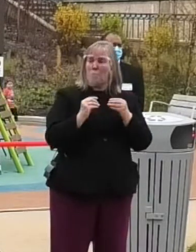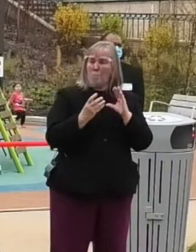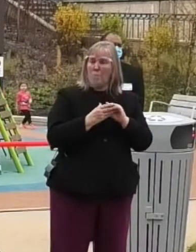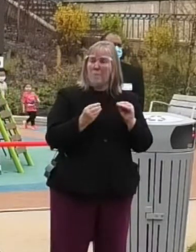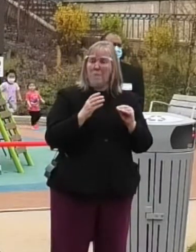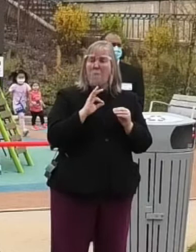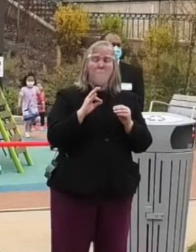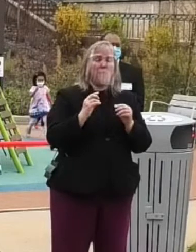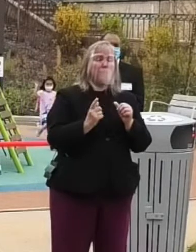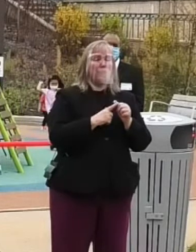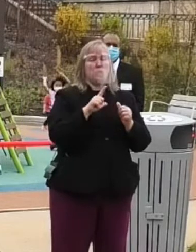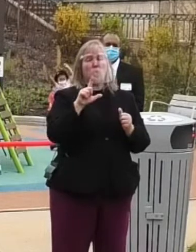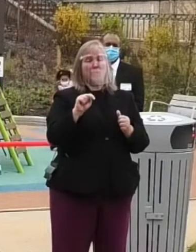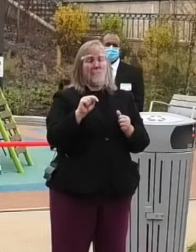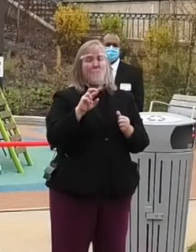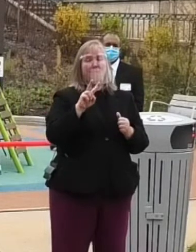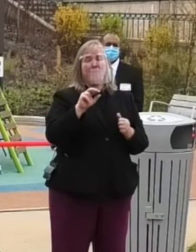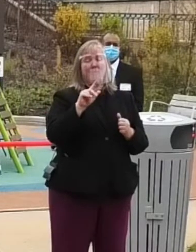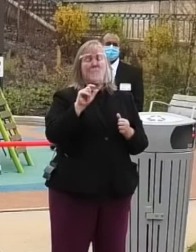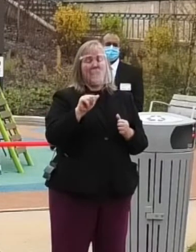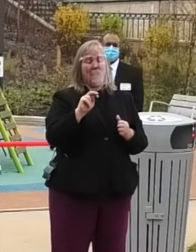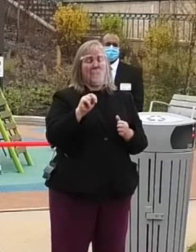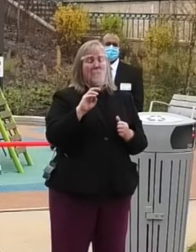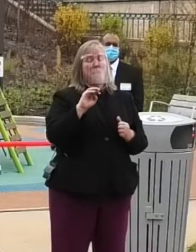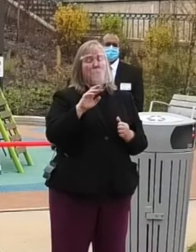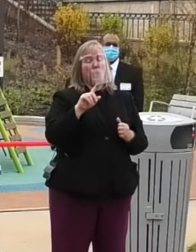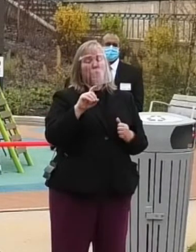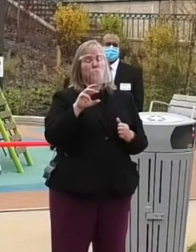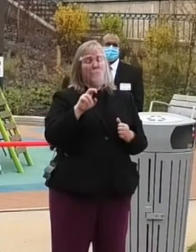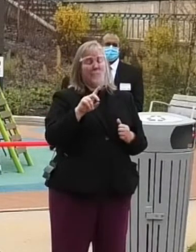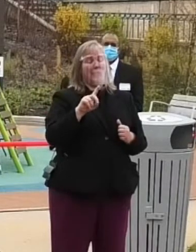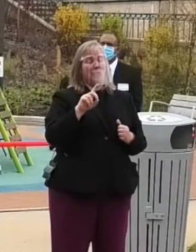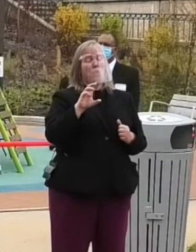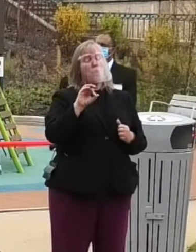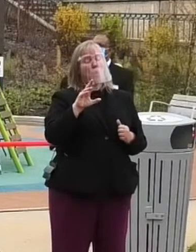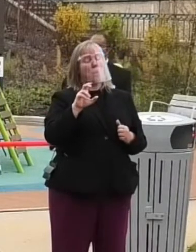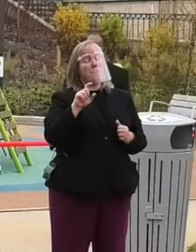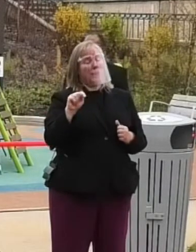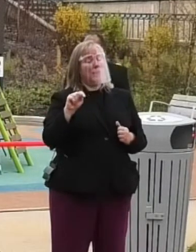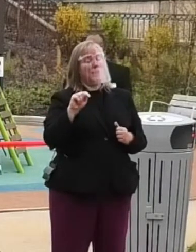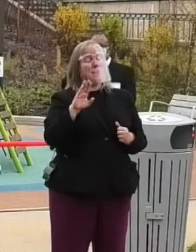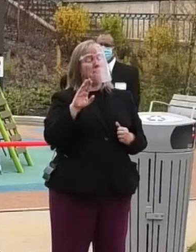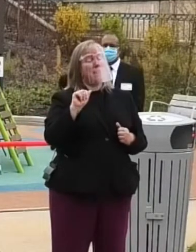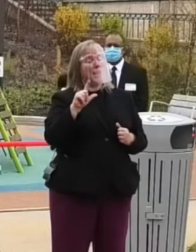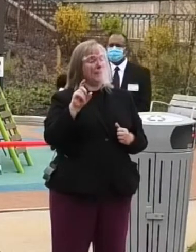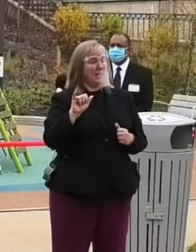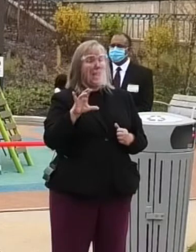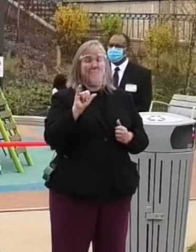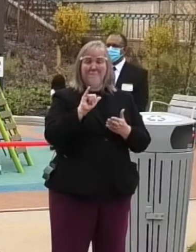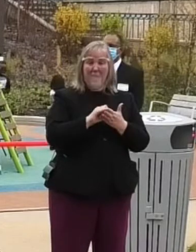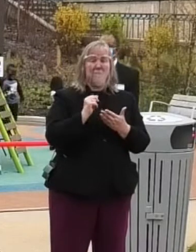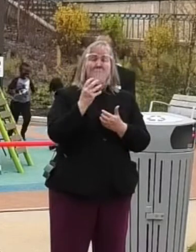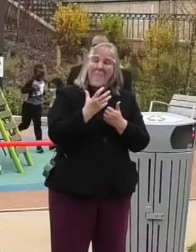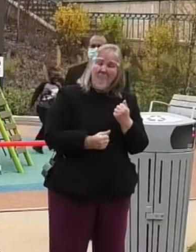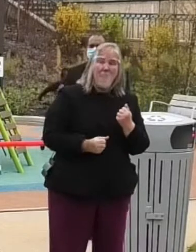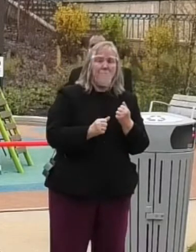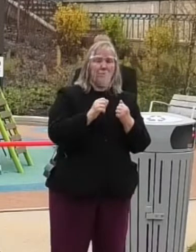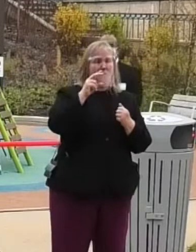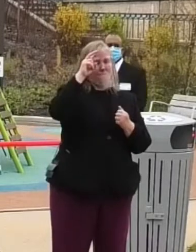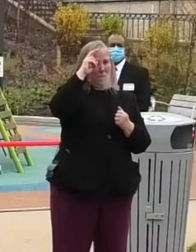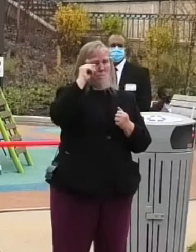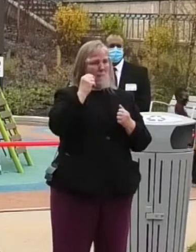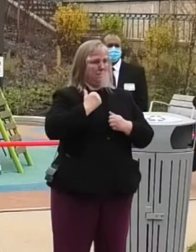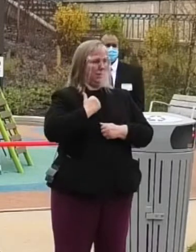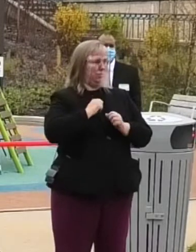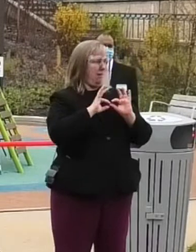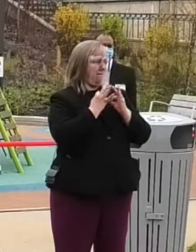of First Lieutenant Vivian Mildred Corbett Bailey, and that of every veteran and military family among us.